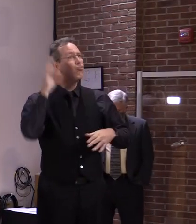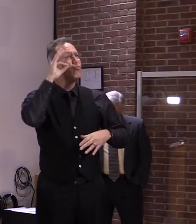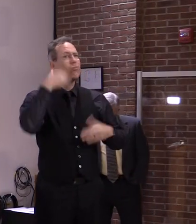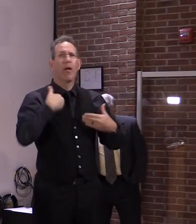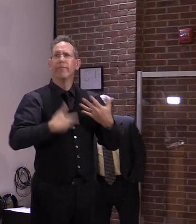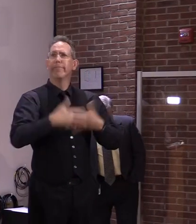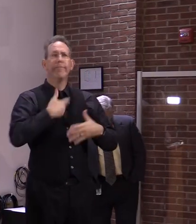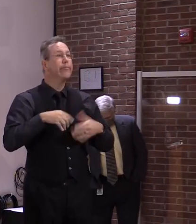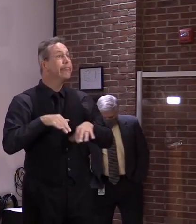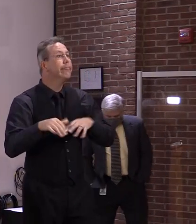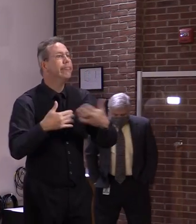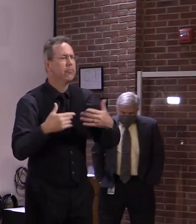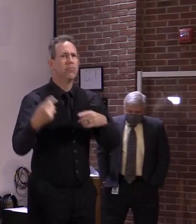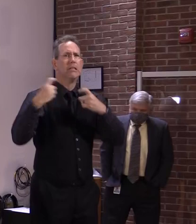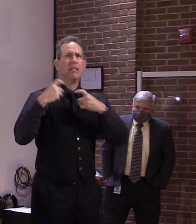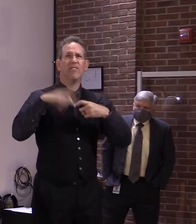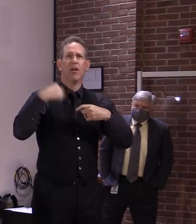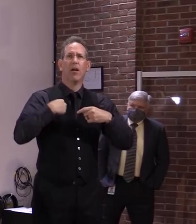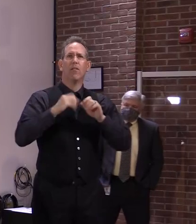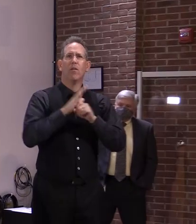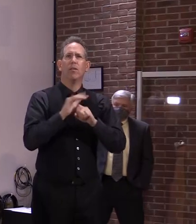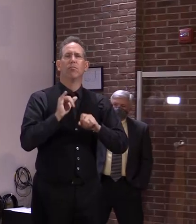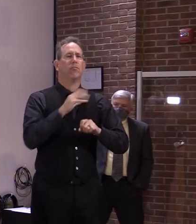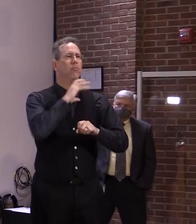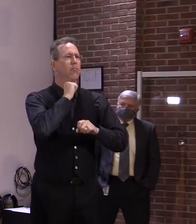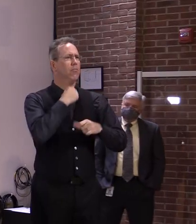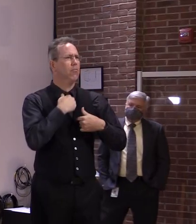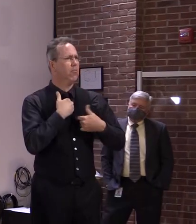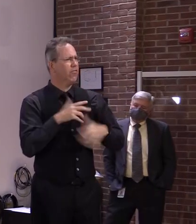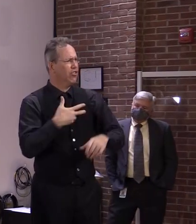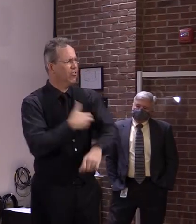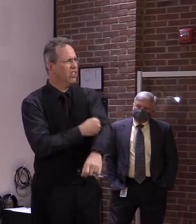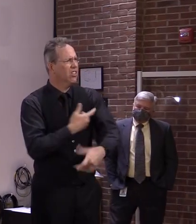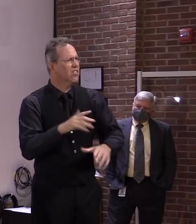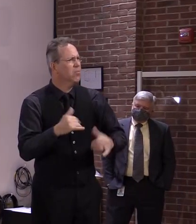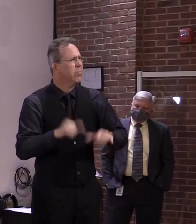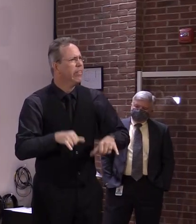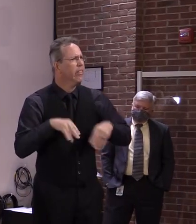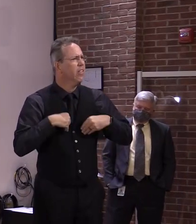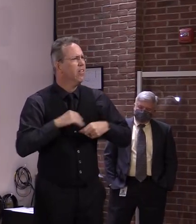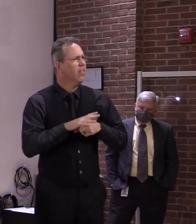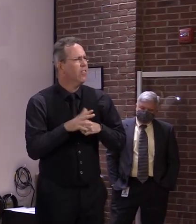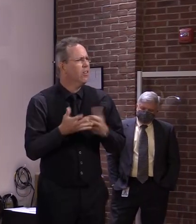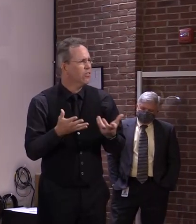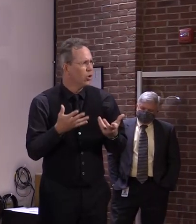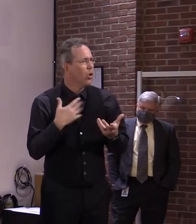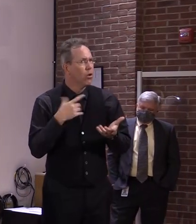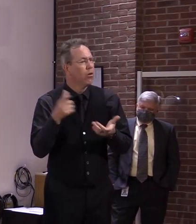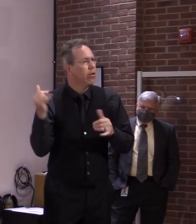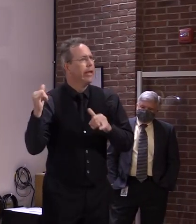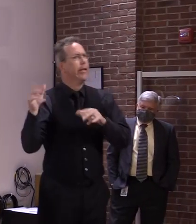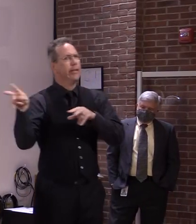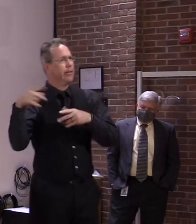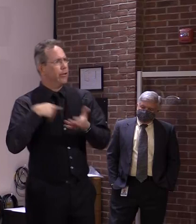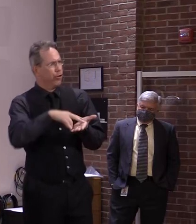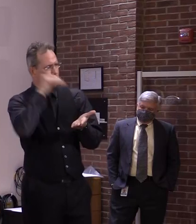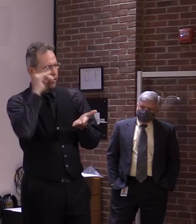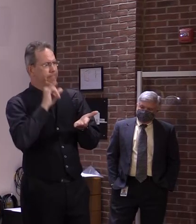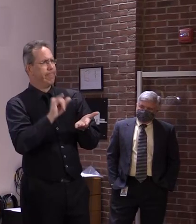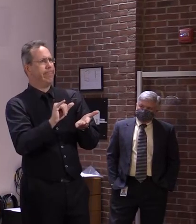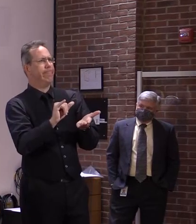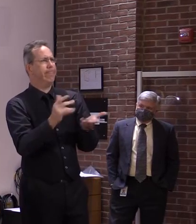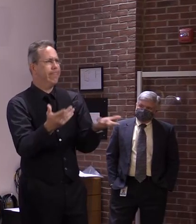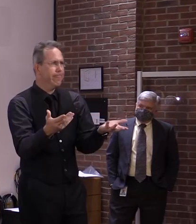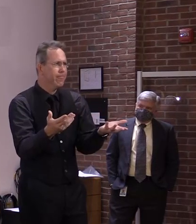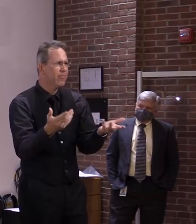or who knows what. So we need to learn a lot more, and I'm sure all those questions are being asked, and hopefully we'll have